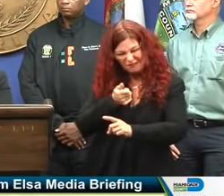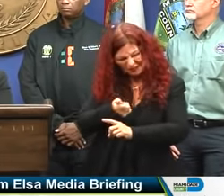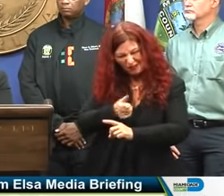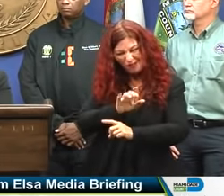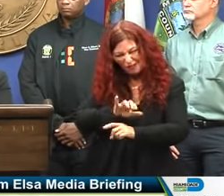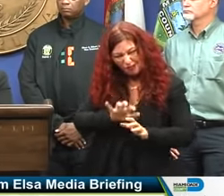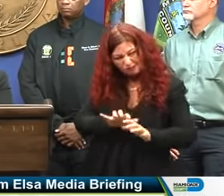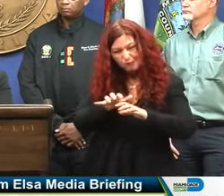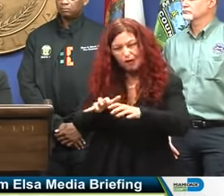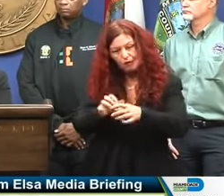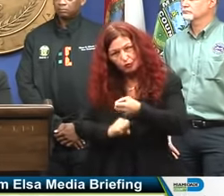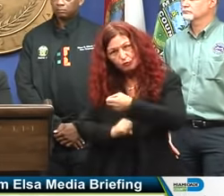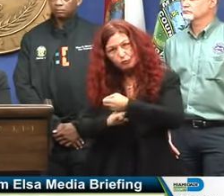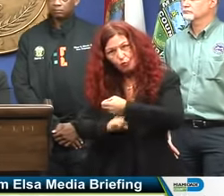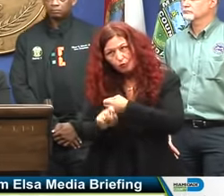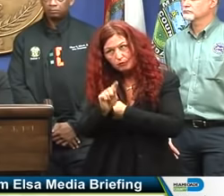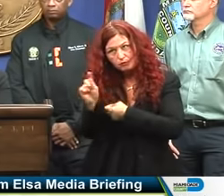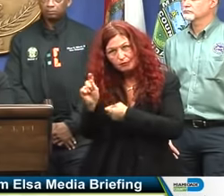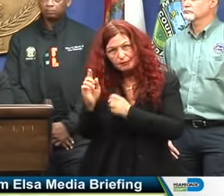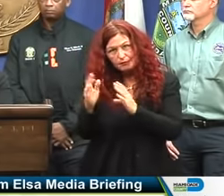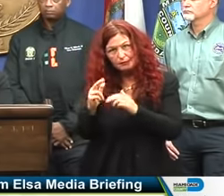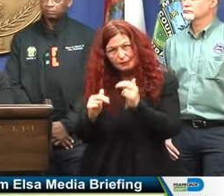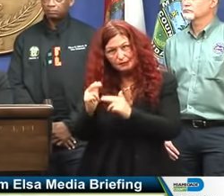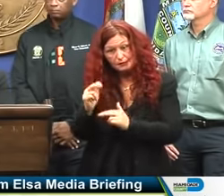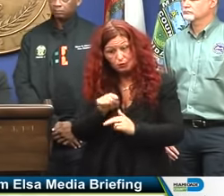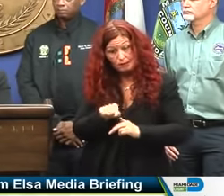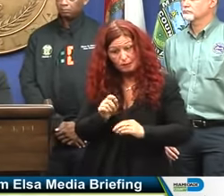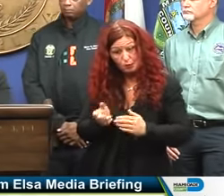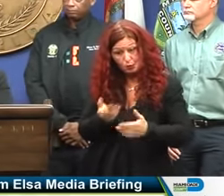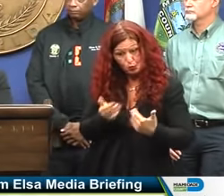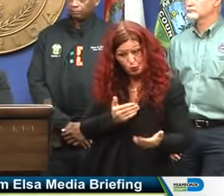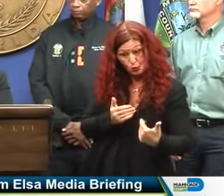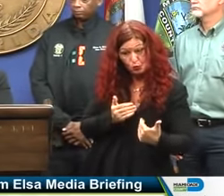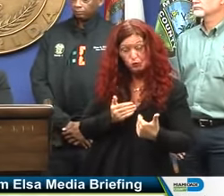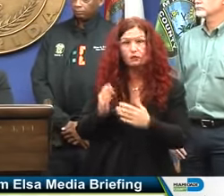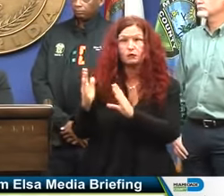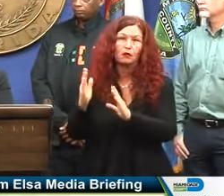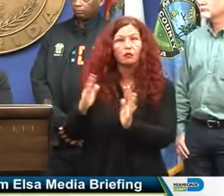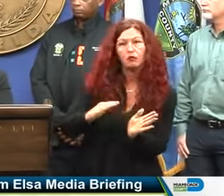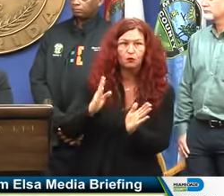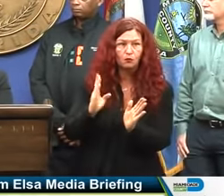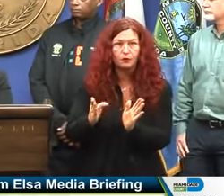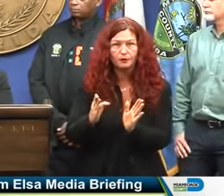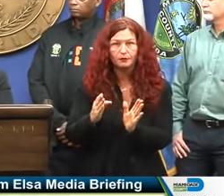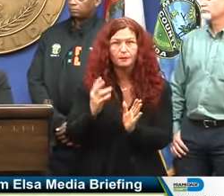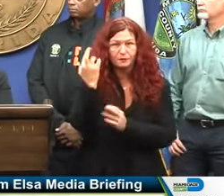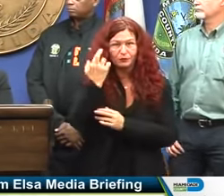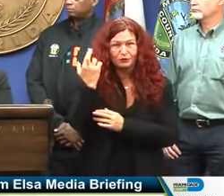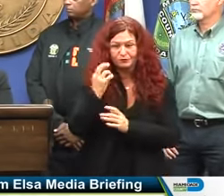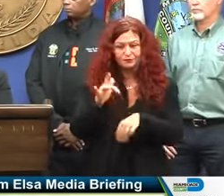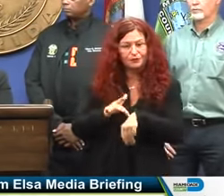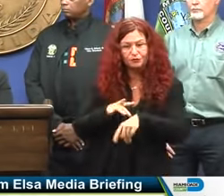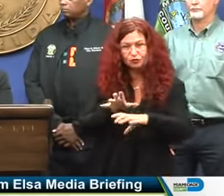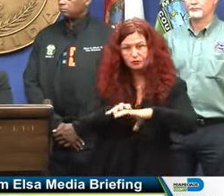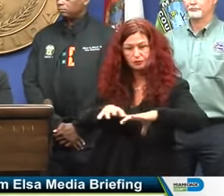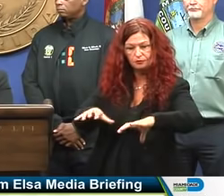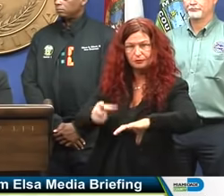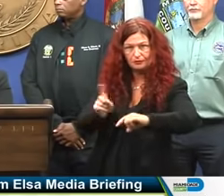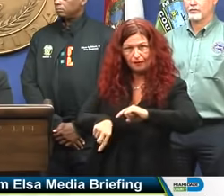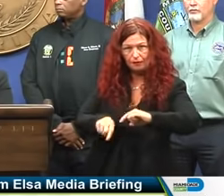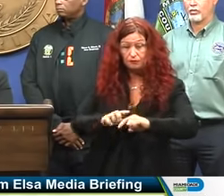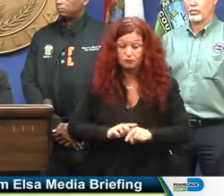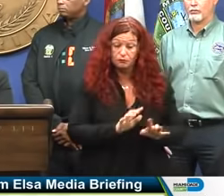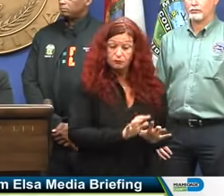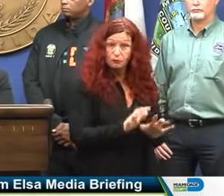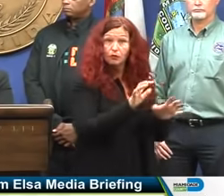on that part of the pile. So that was, apart from the impending storm, we wanted to move that